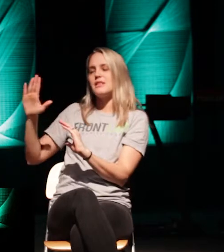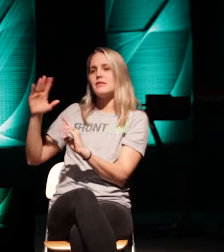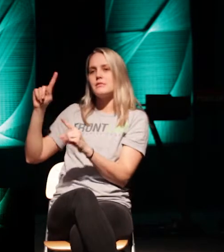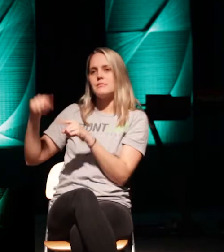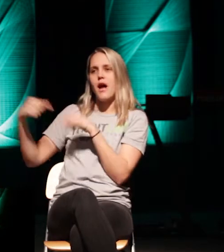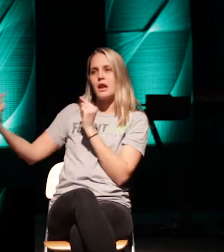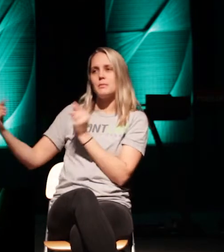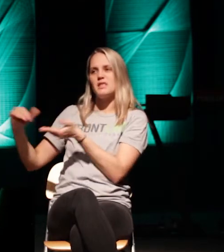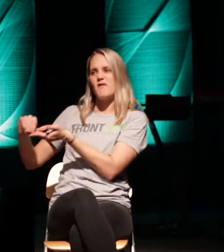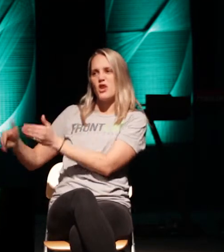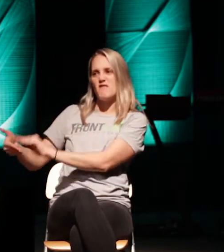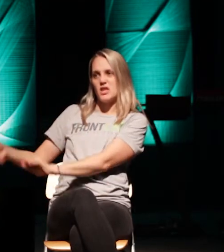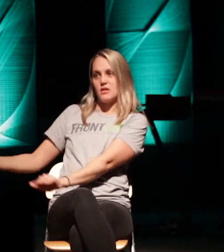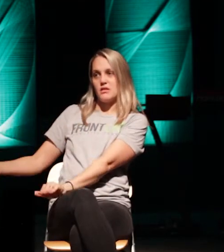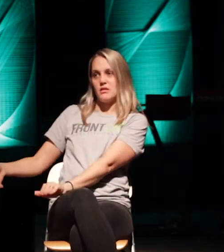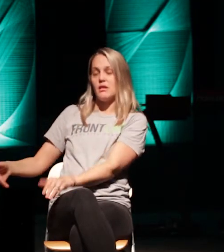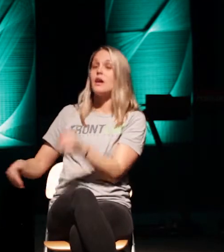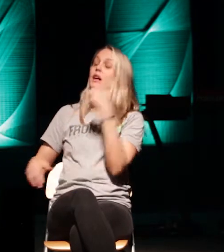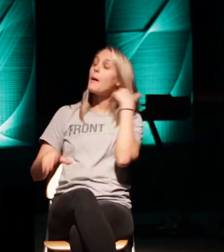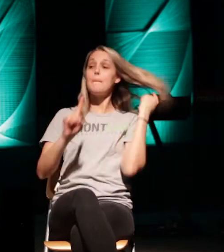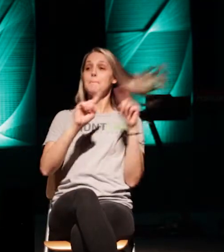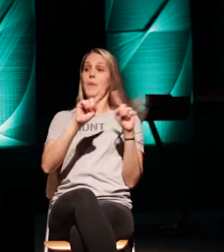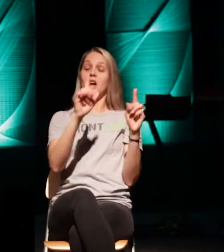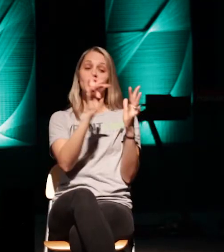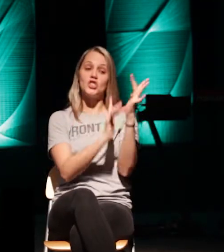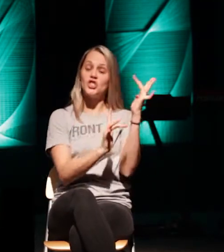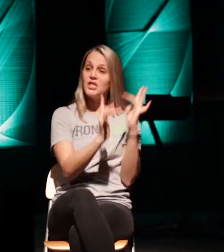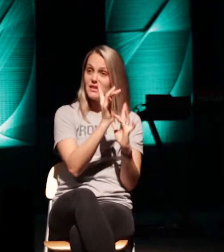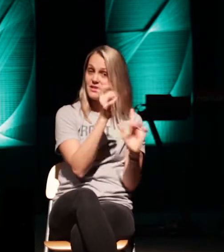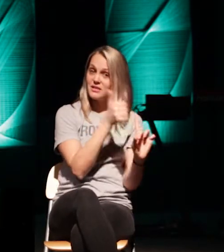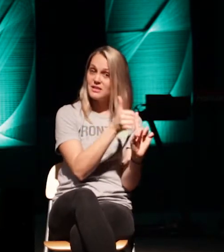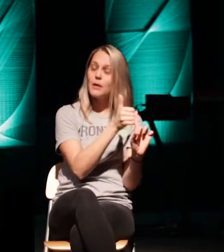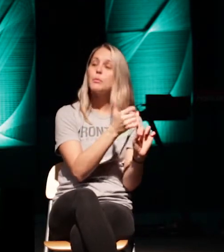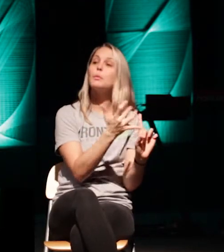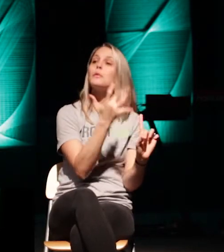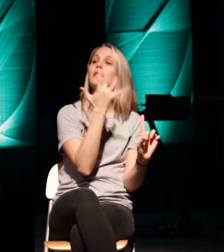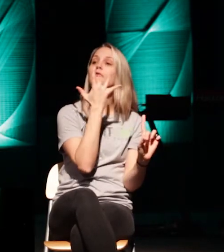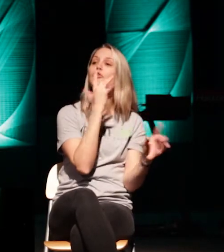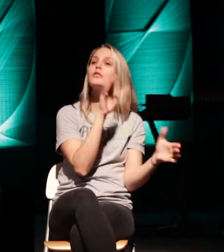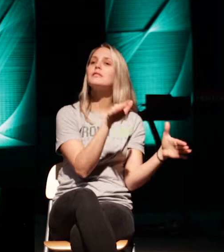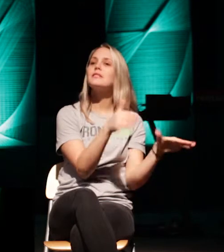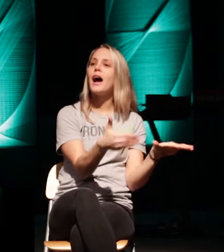Jesus, Jesus would rather die than see his enemies condemned.